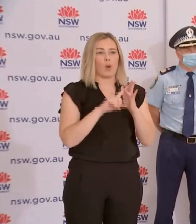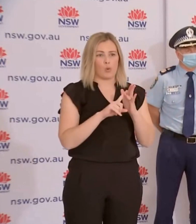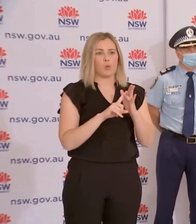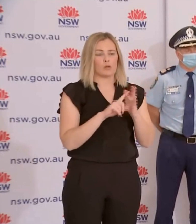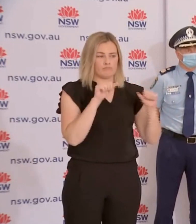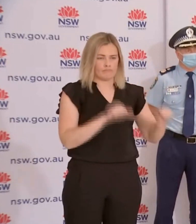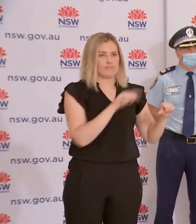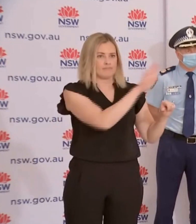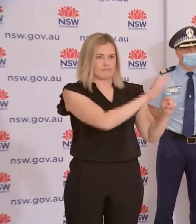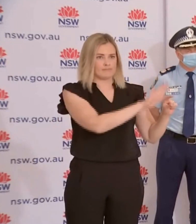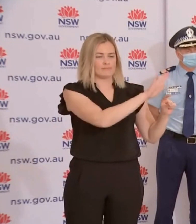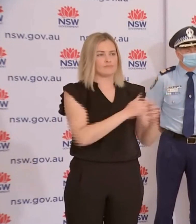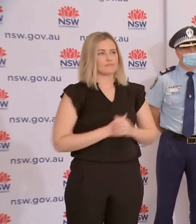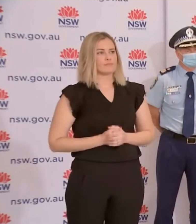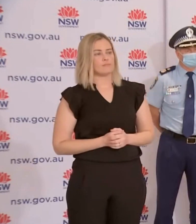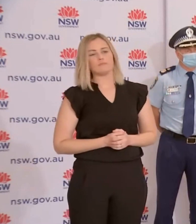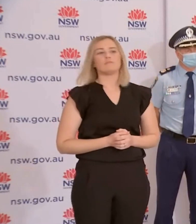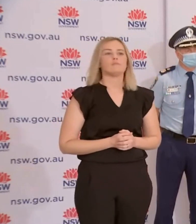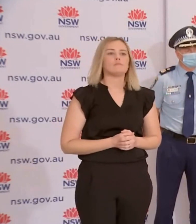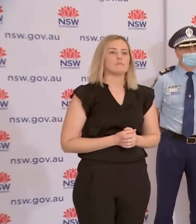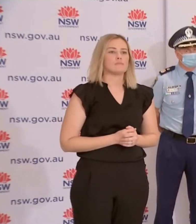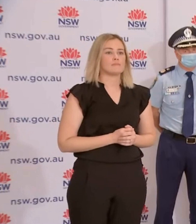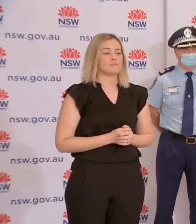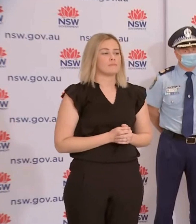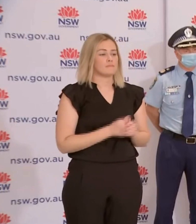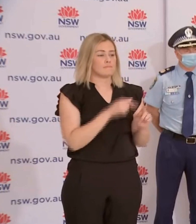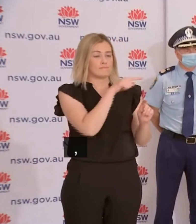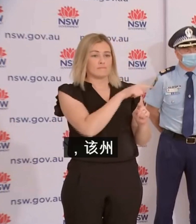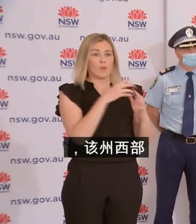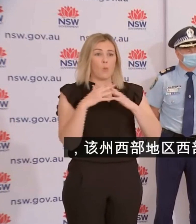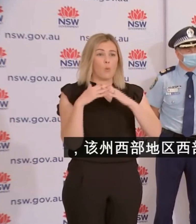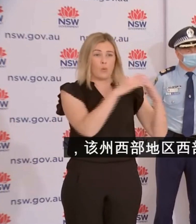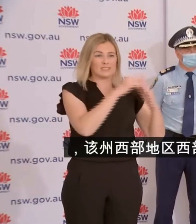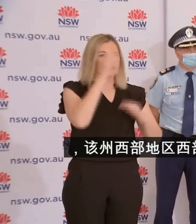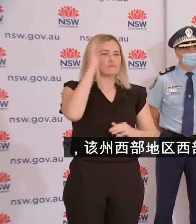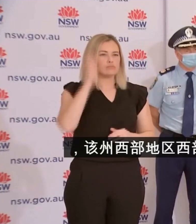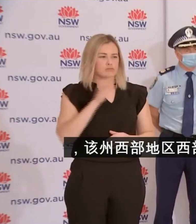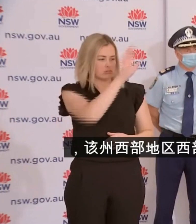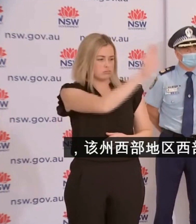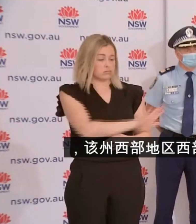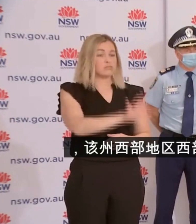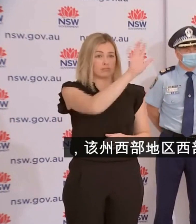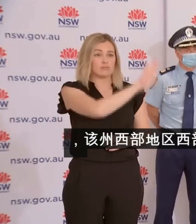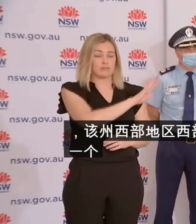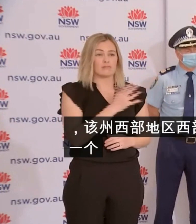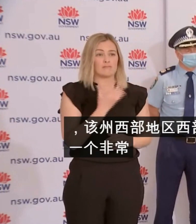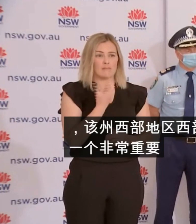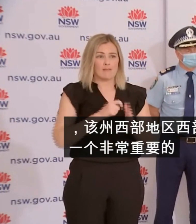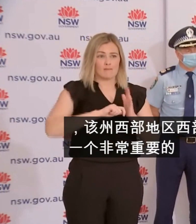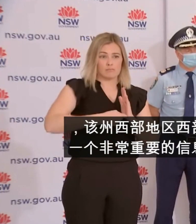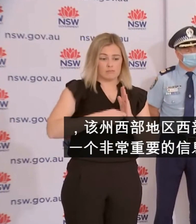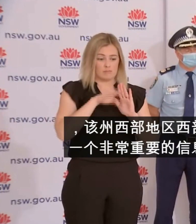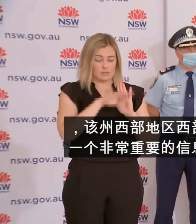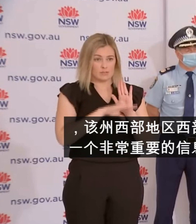With the stay-at-home orders for those LGAs in that western area of the state, a really